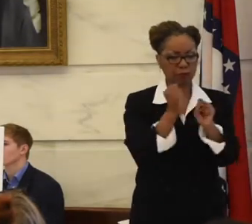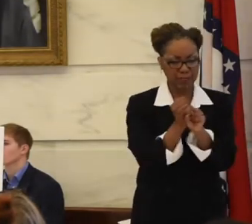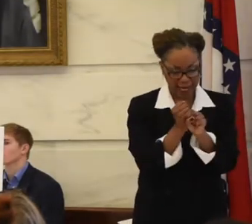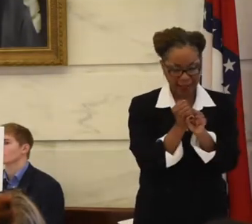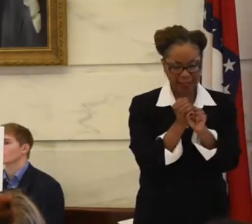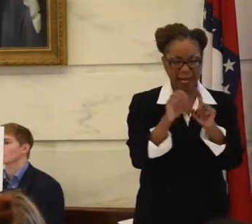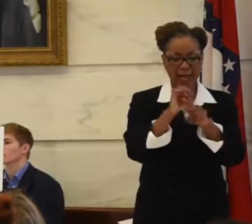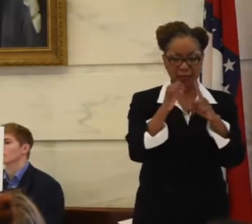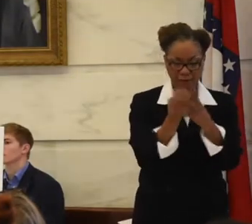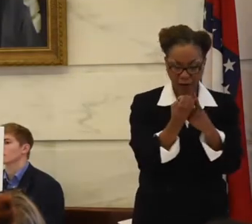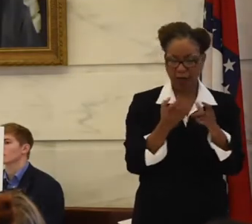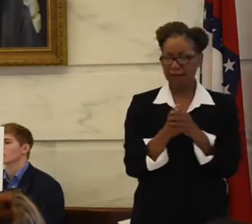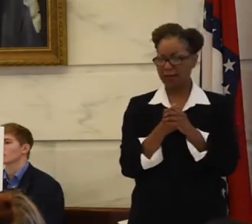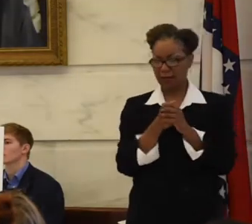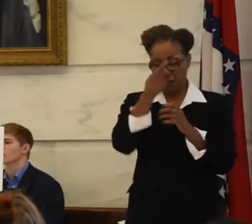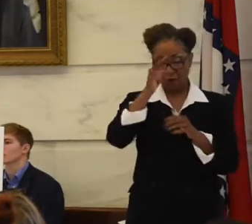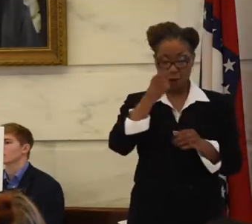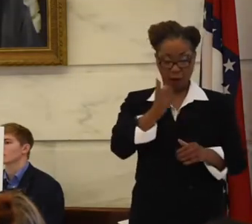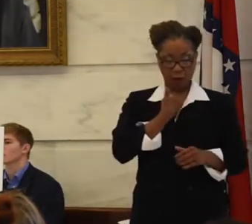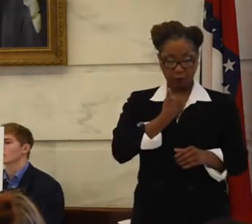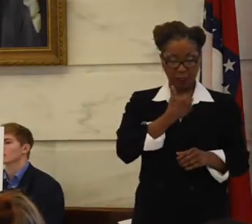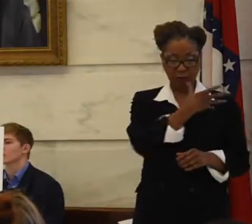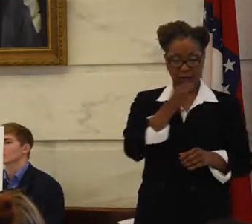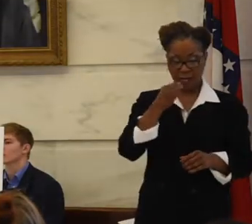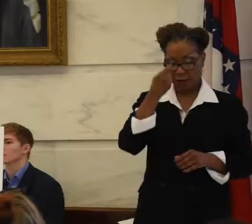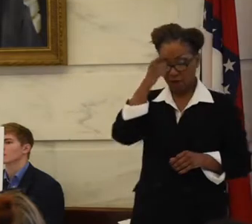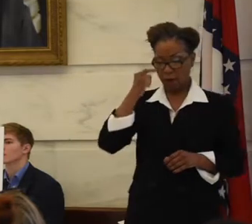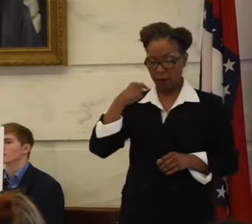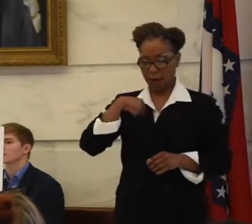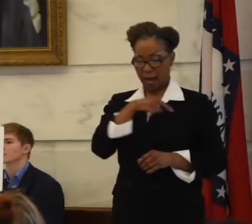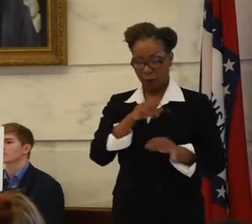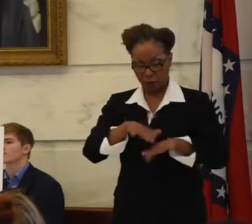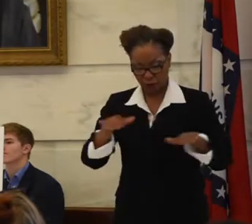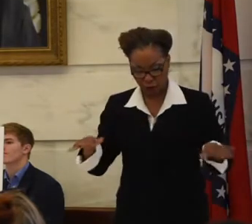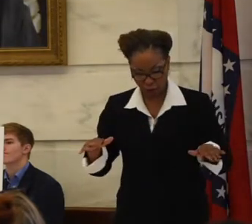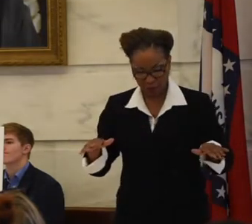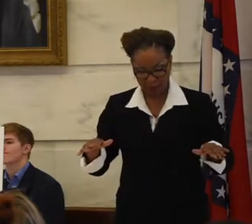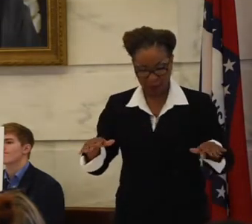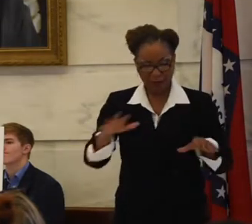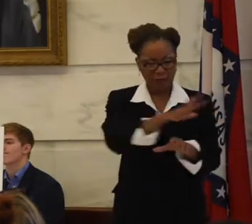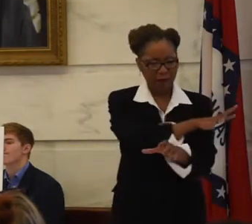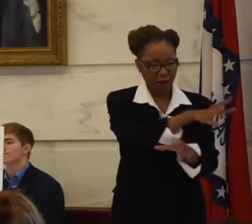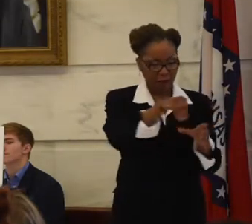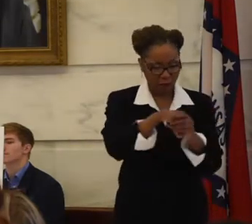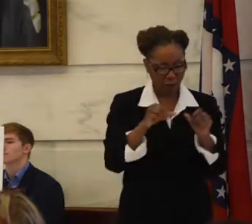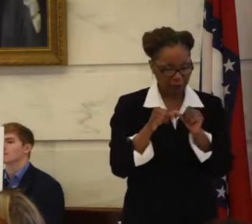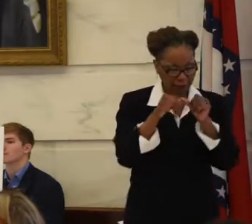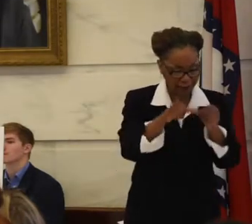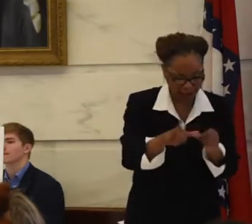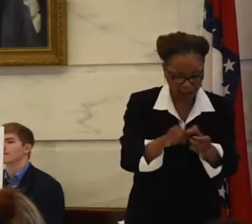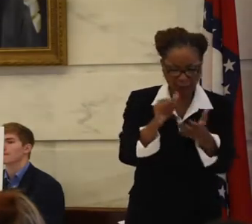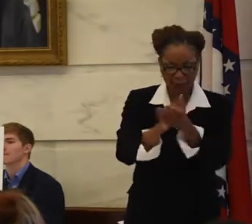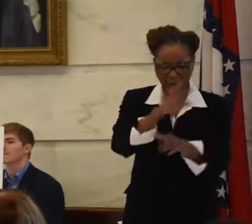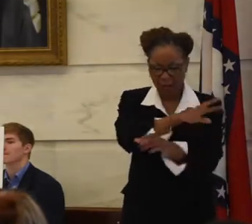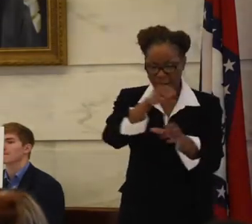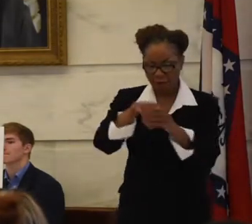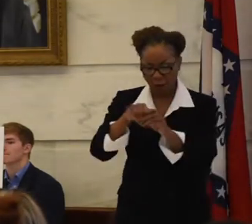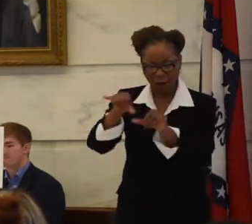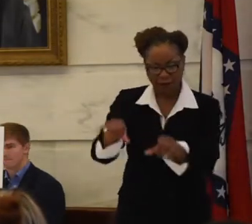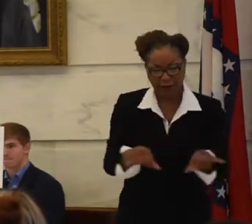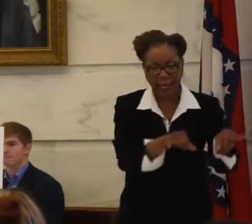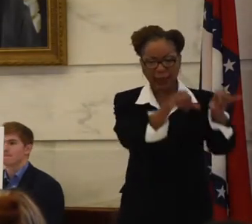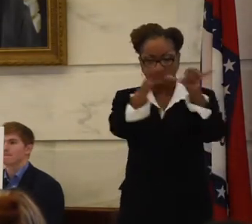an environment for ourselves and for our children that rests in consistency, that rests in